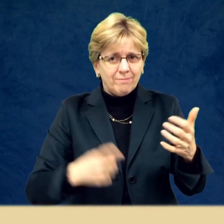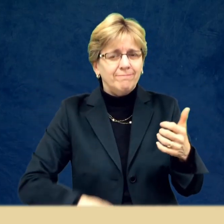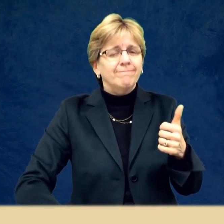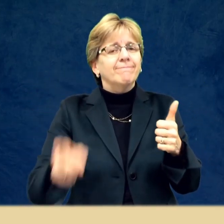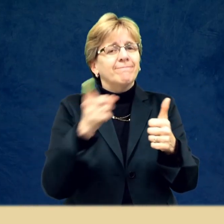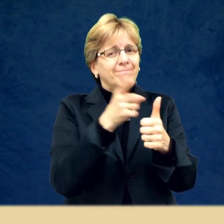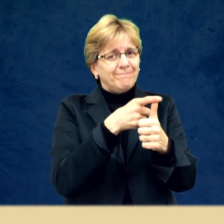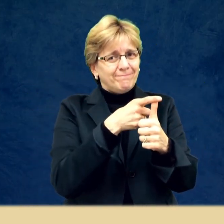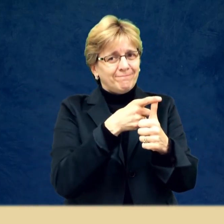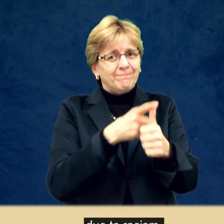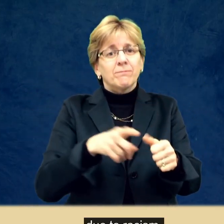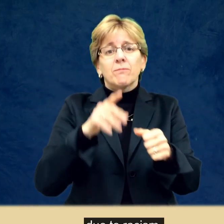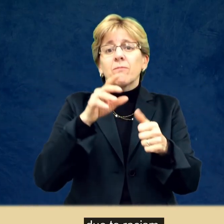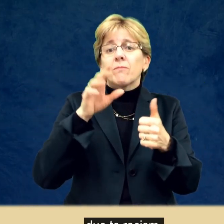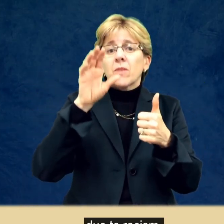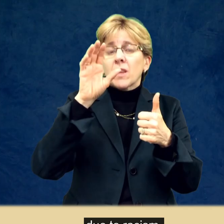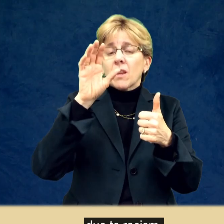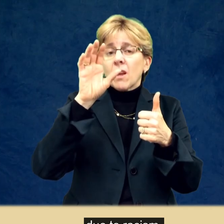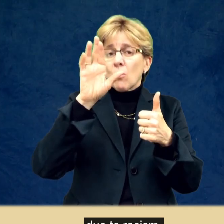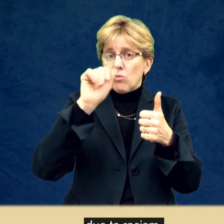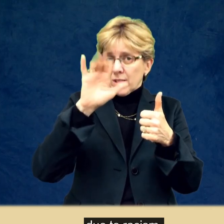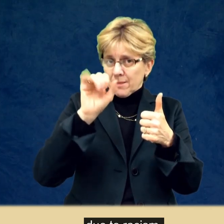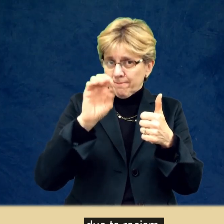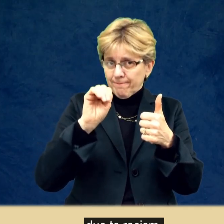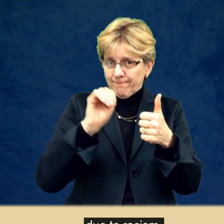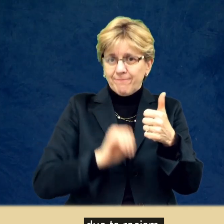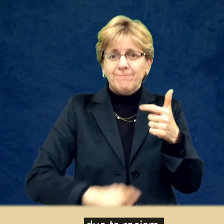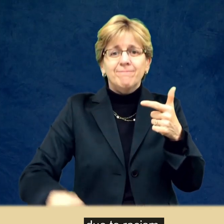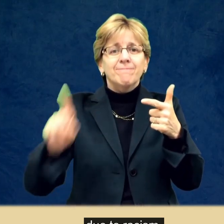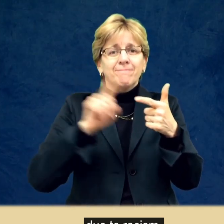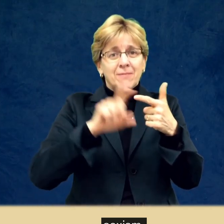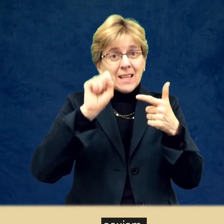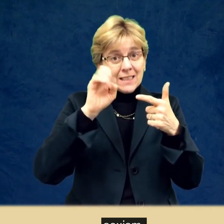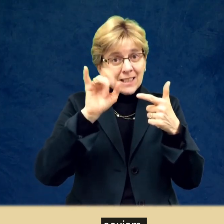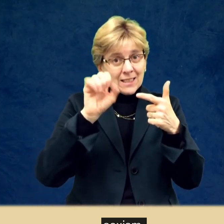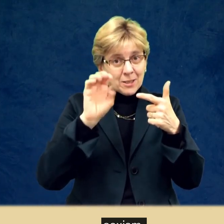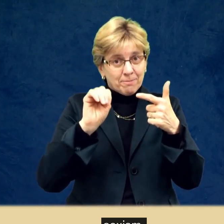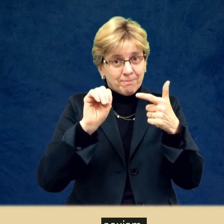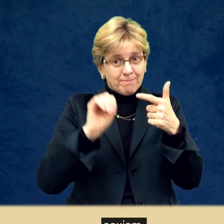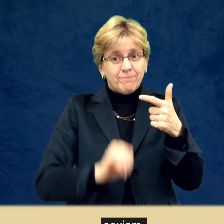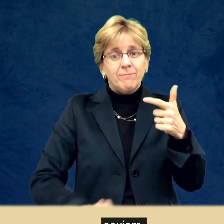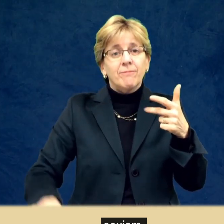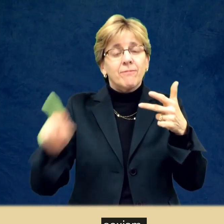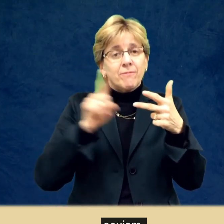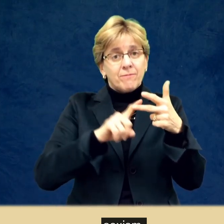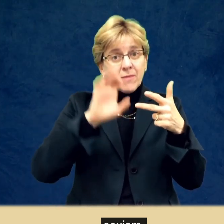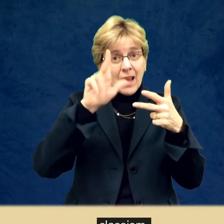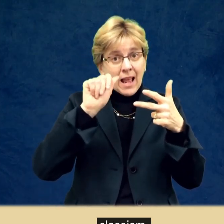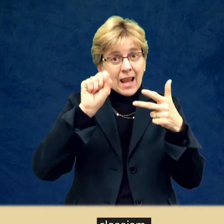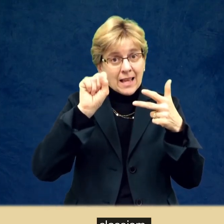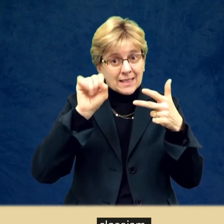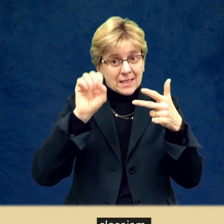due to racism, sexism, classism,